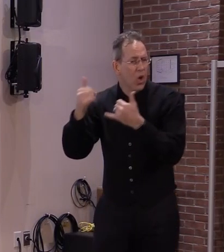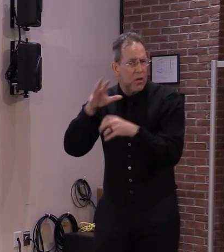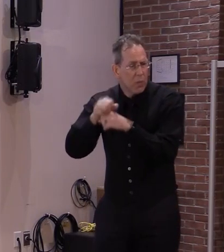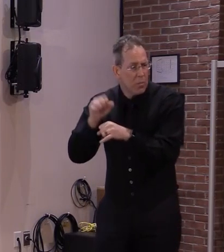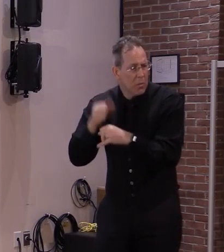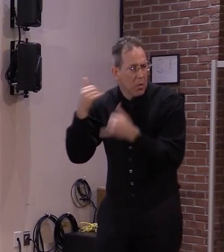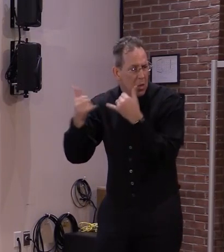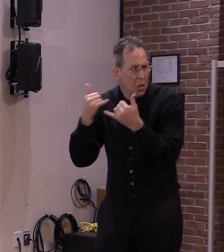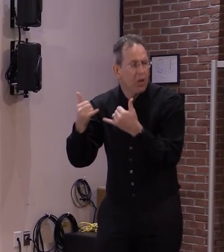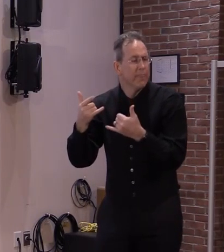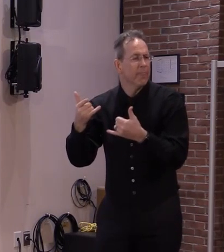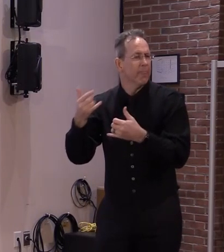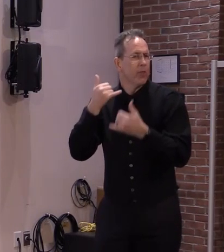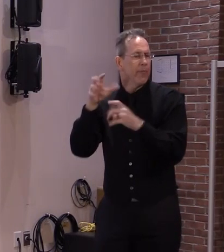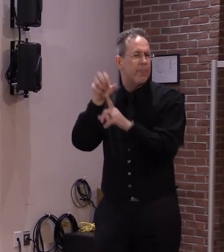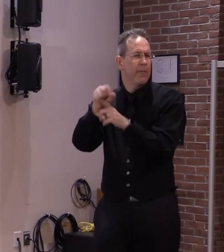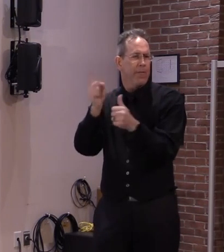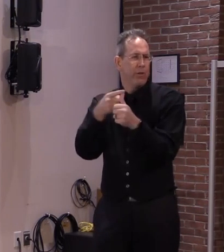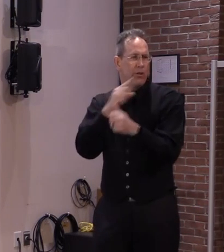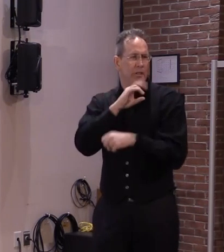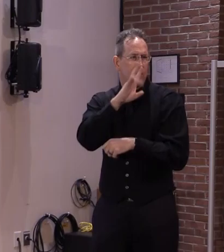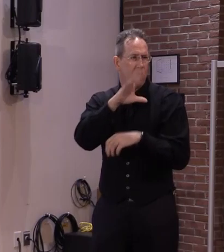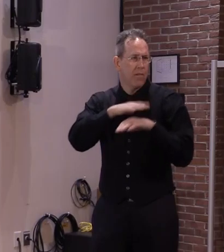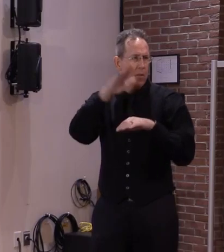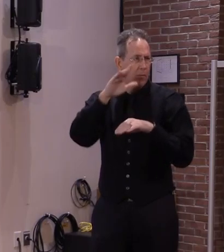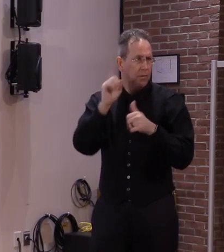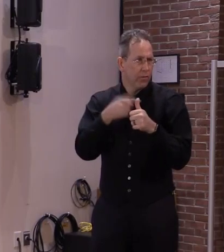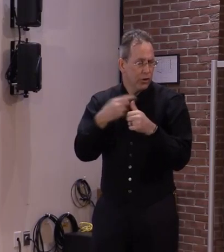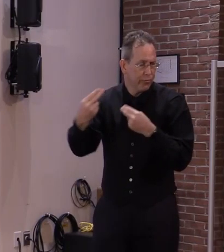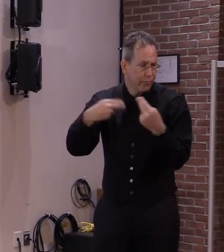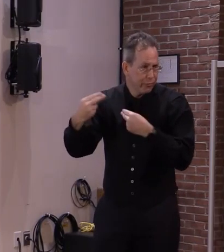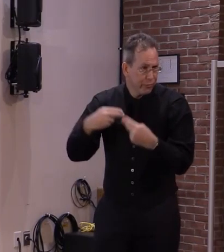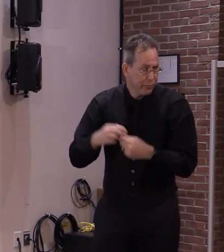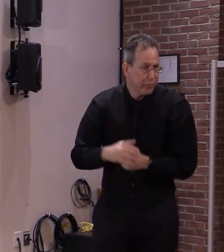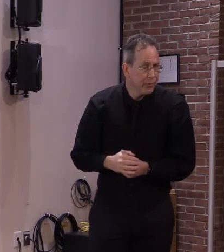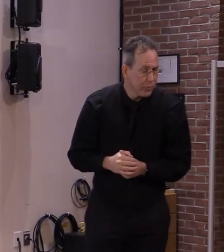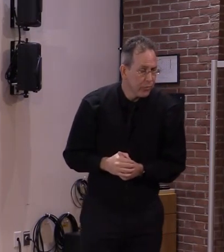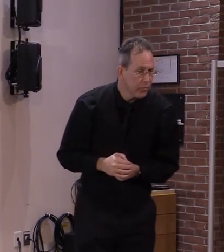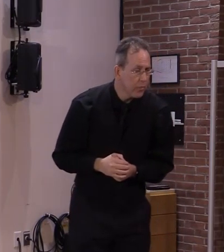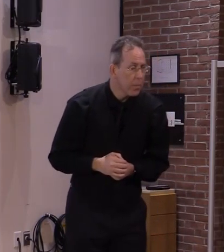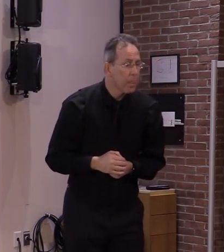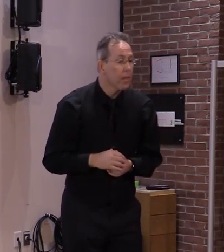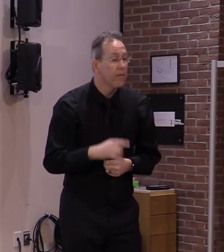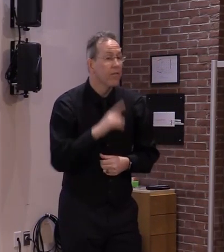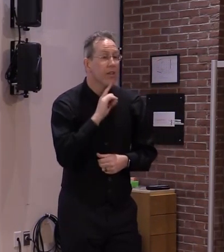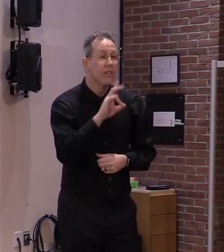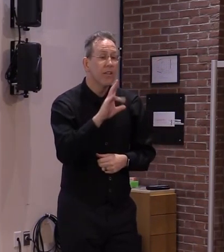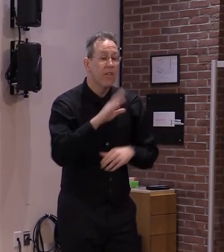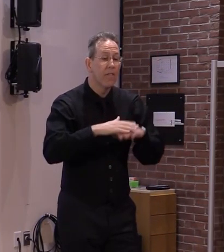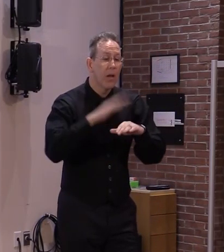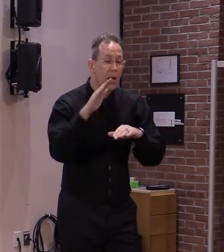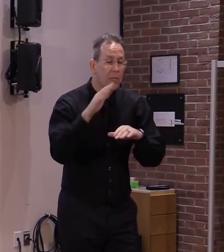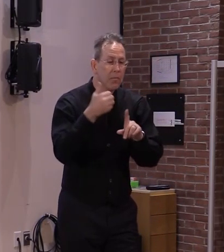program. So far, 51% of Vermonters in the 75 years old and above age group, as well as